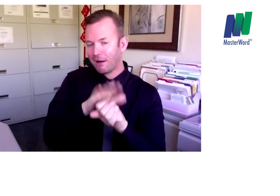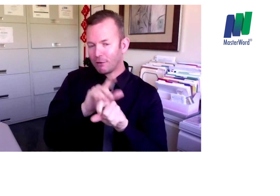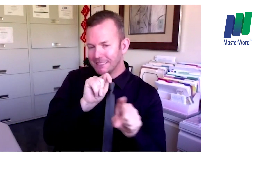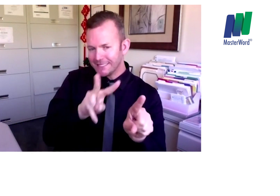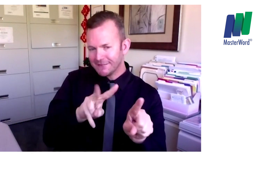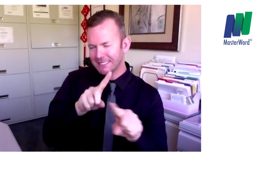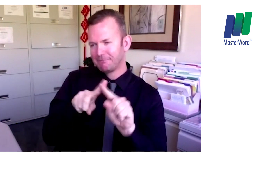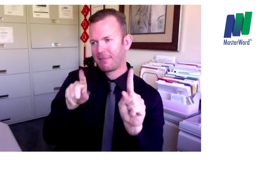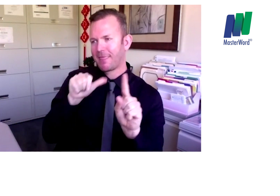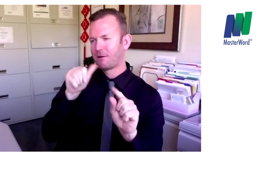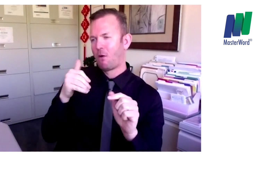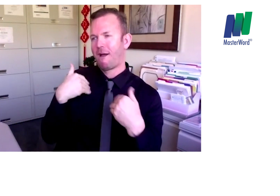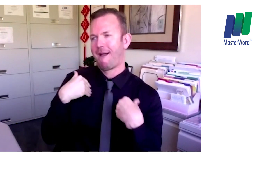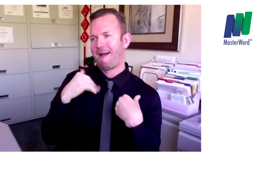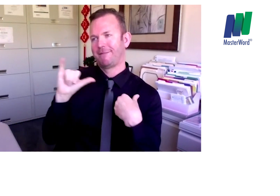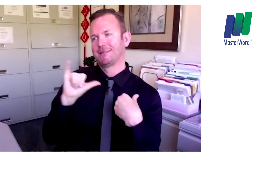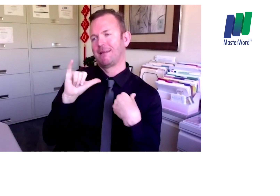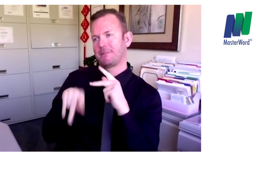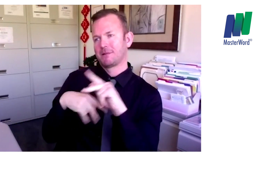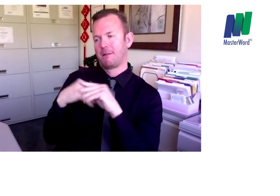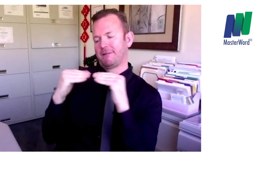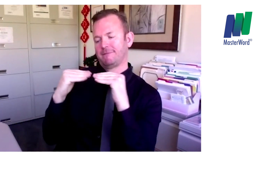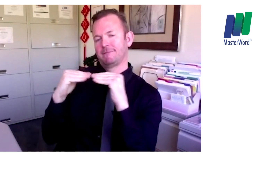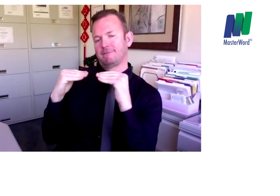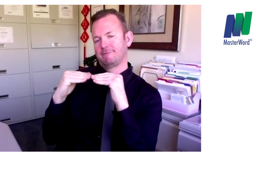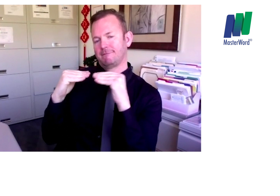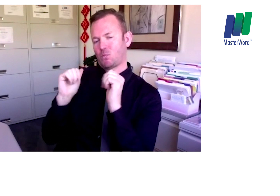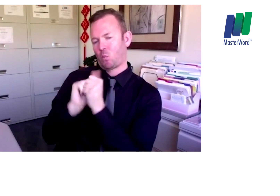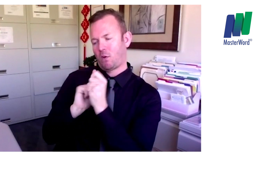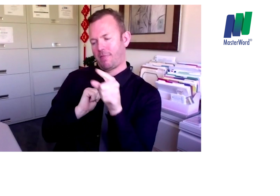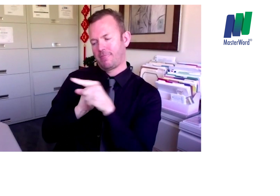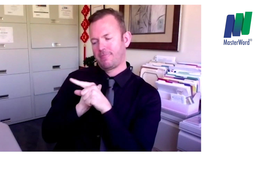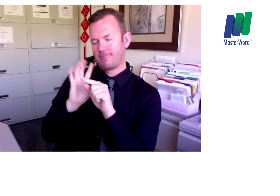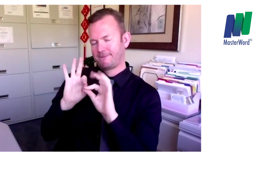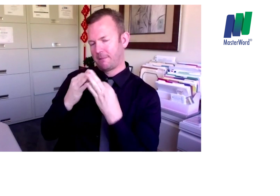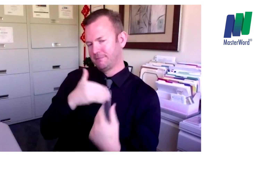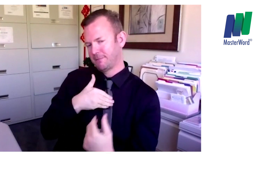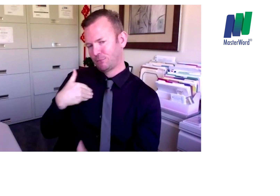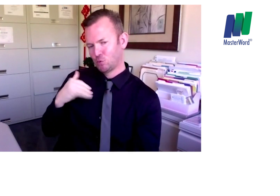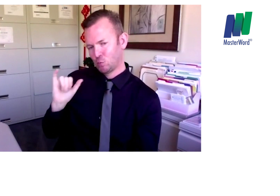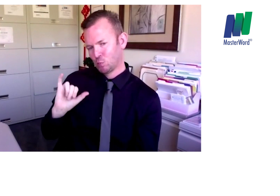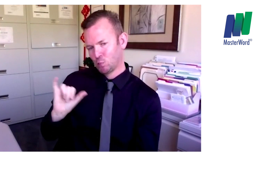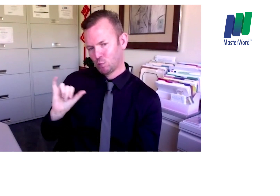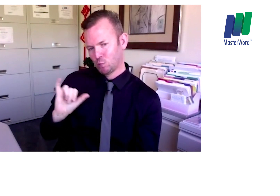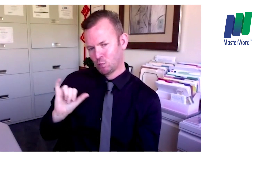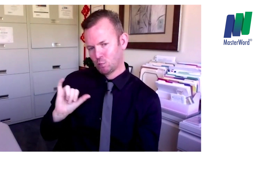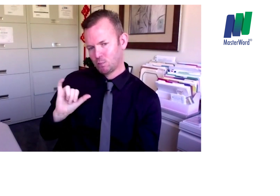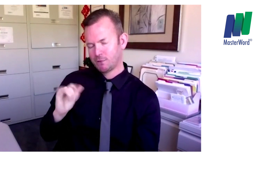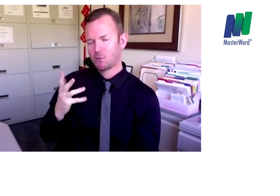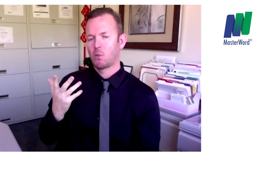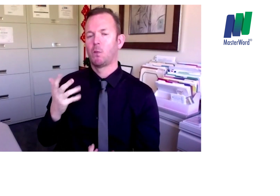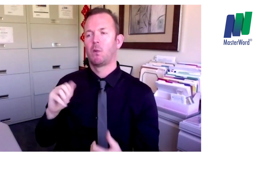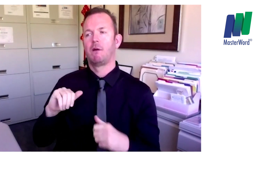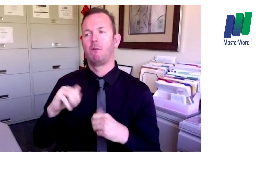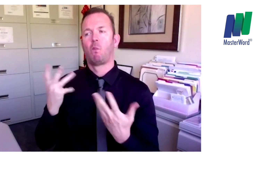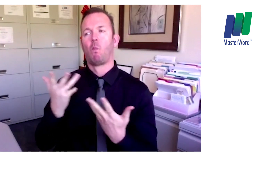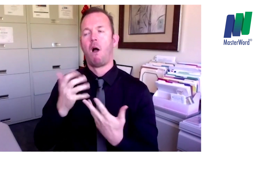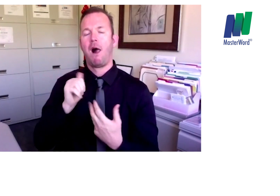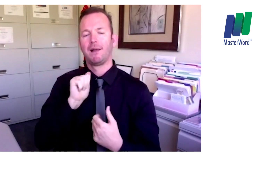around us, this increased uncertainty, because we don't have the same type of accessibility that our family members